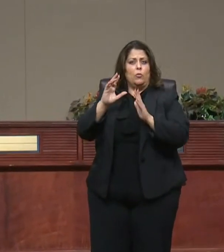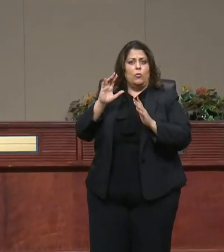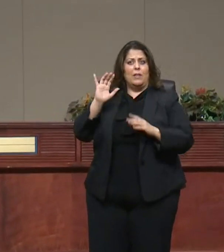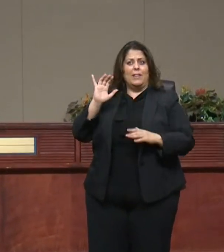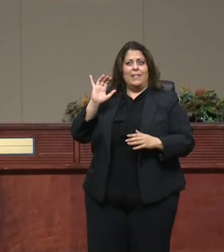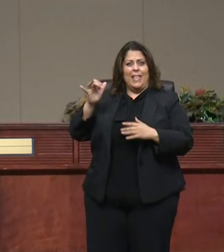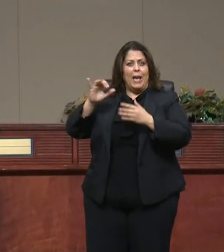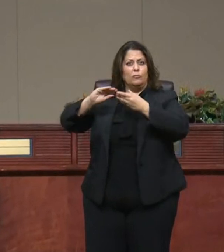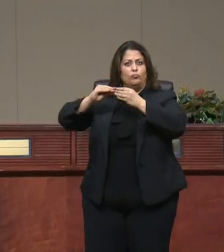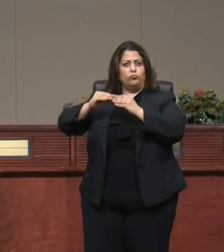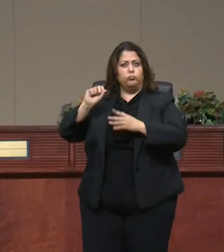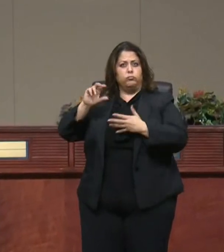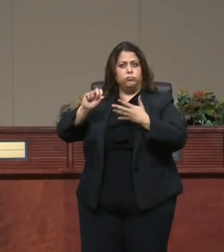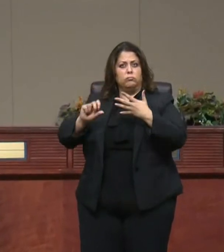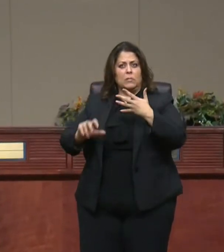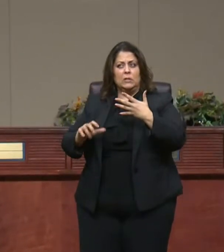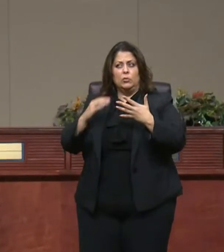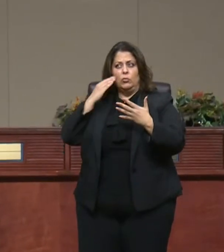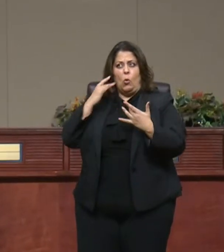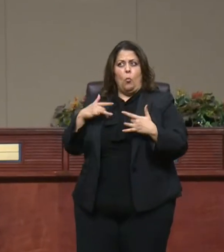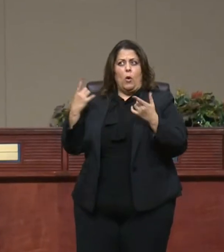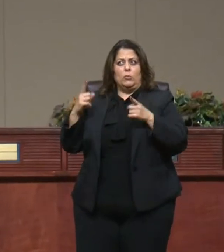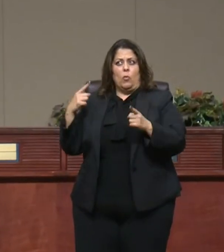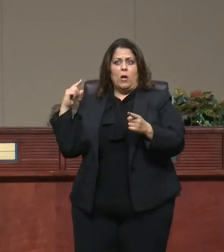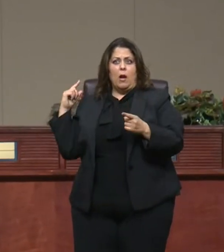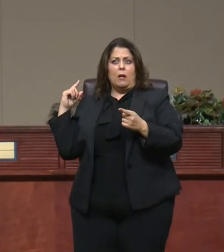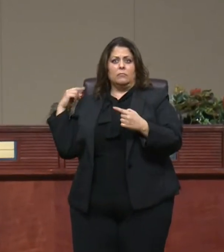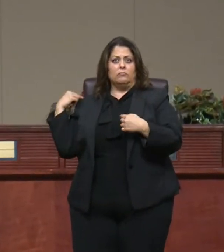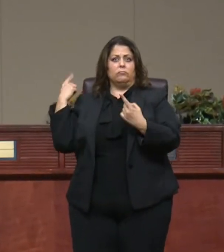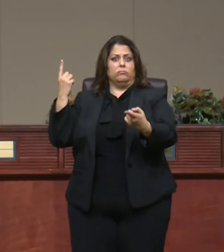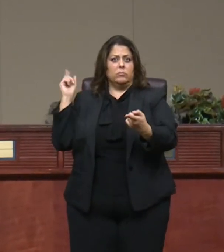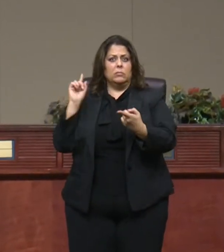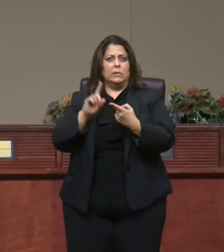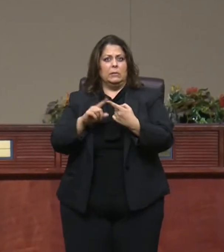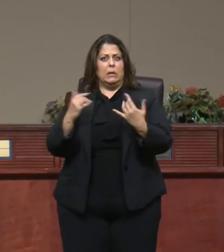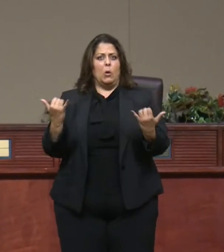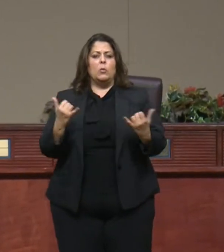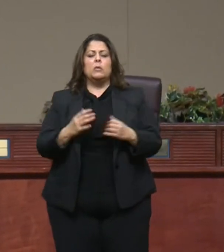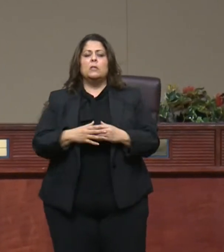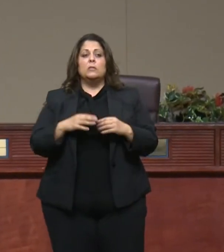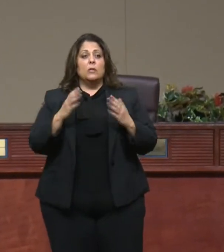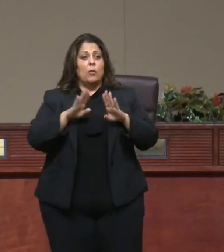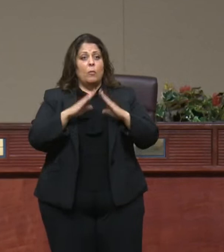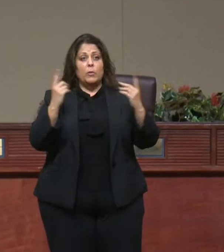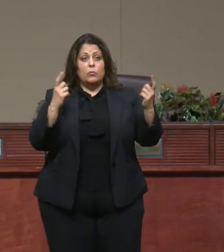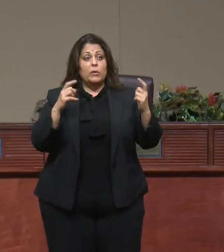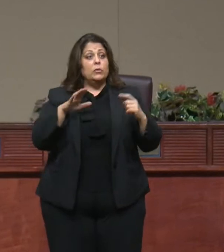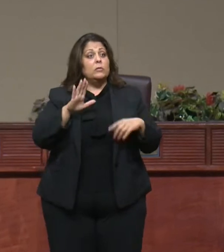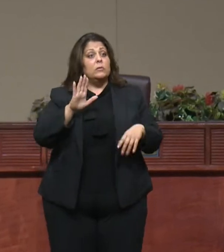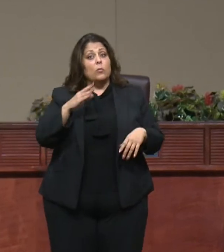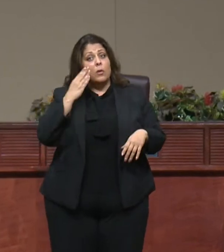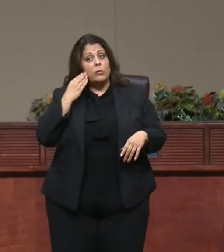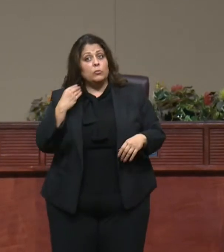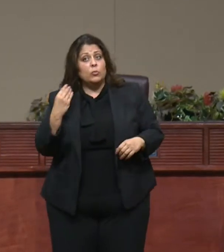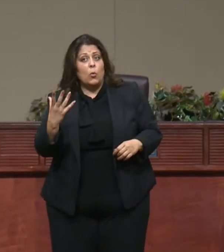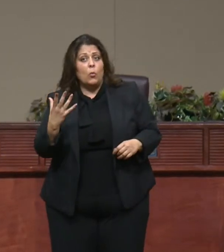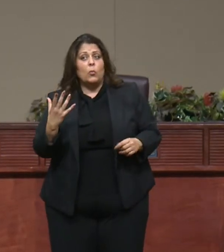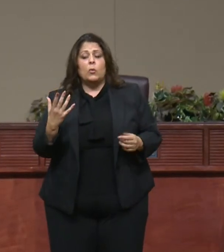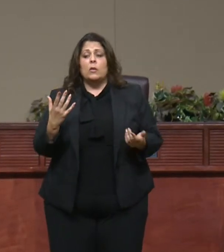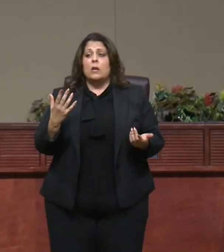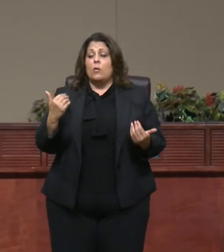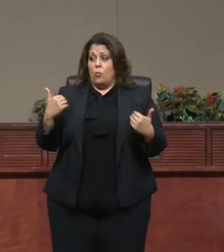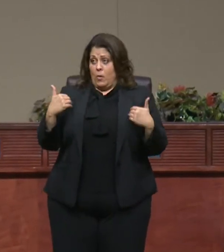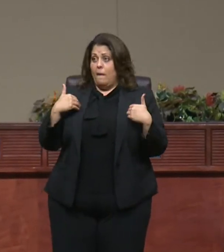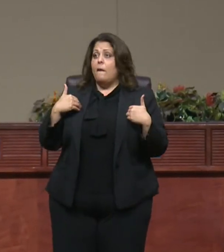you precisely where we are at this time. We'll open it up to any questions. I do want to point out that we